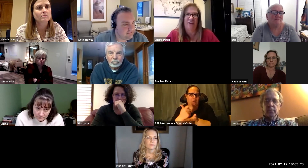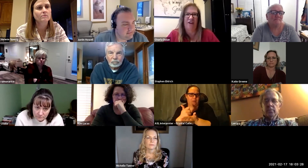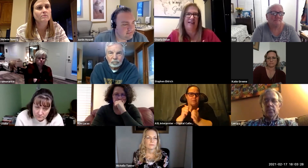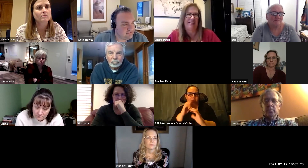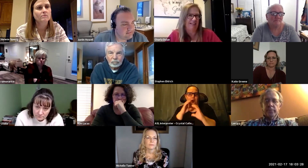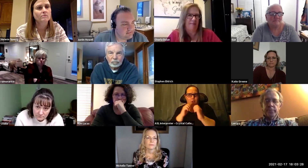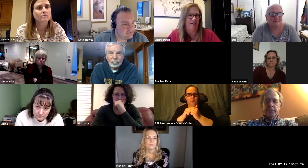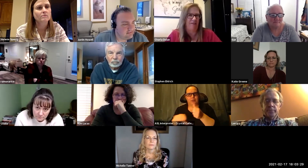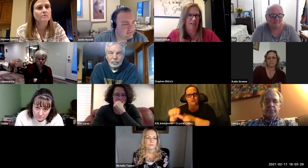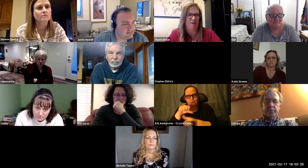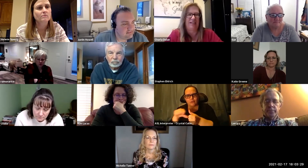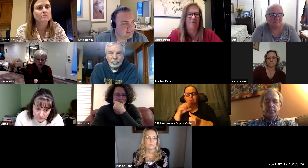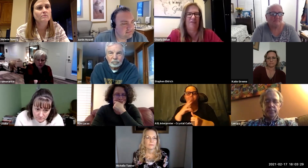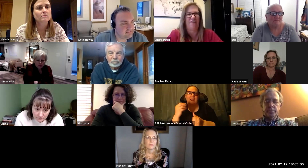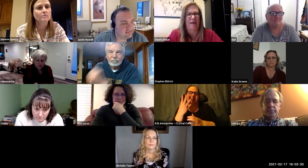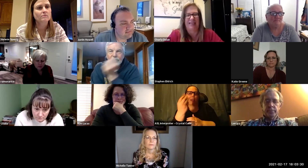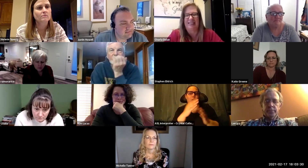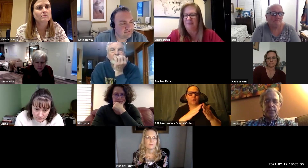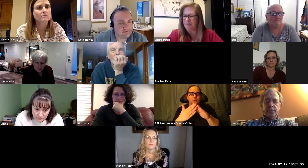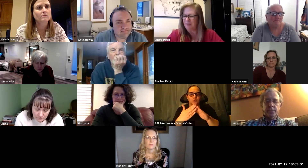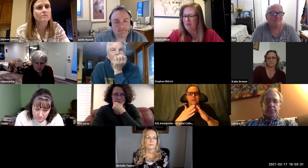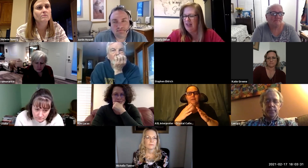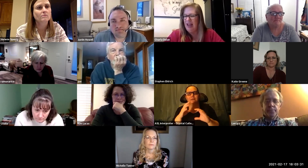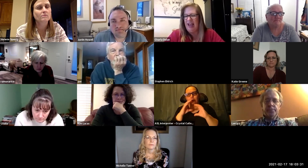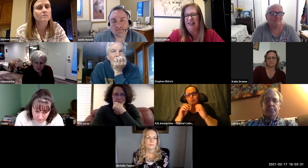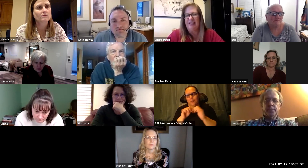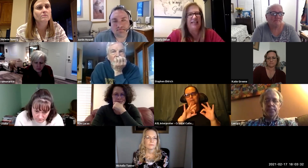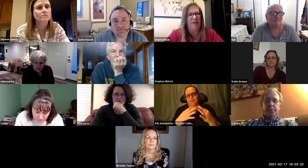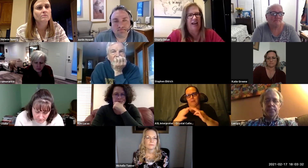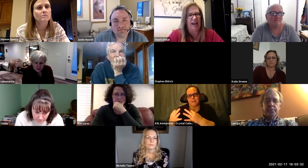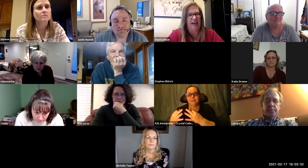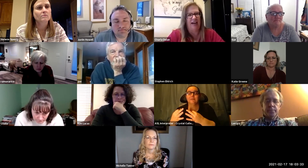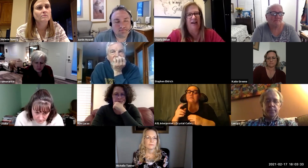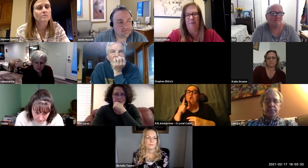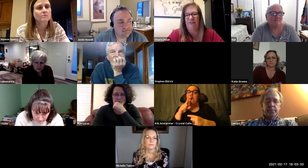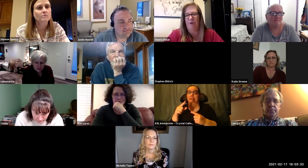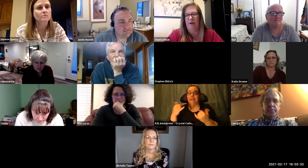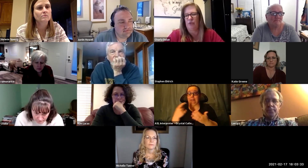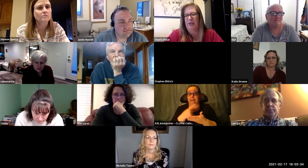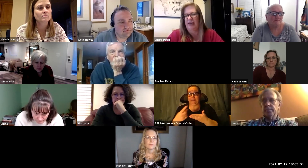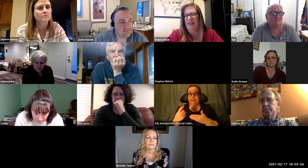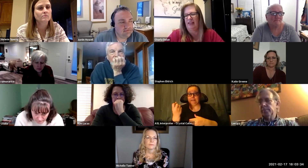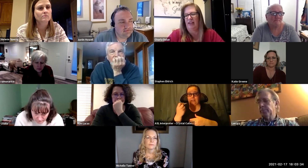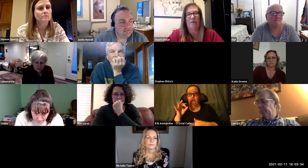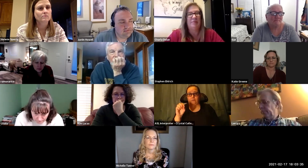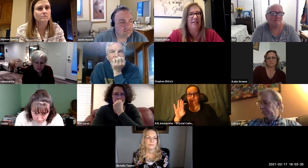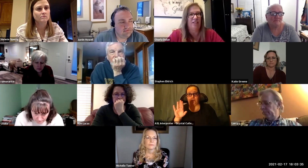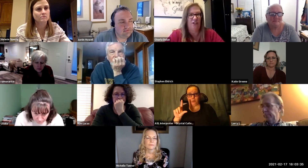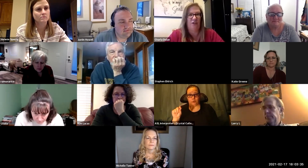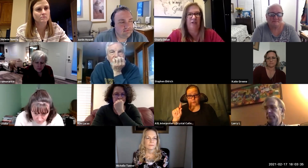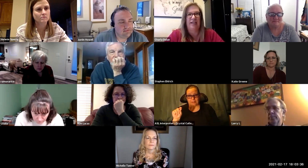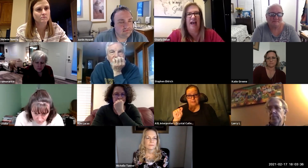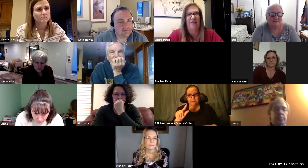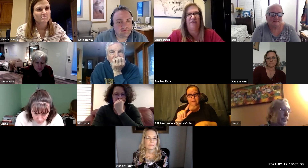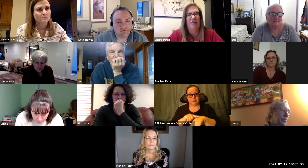each other and out in the community and with our families. And this Saturday, February 20th, from 10 to